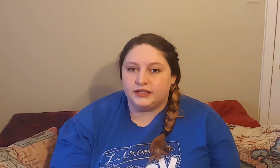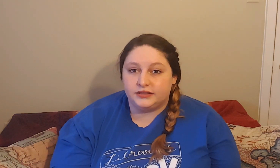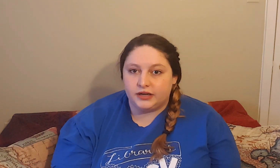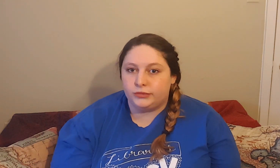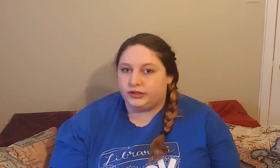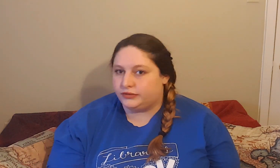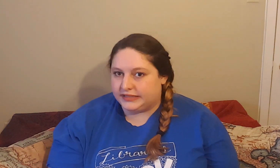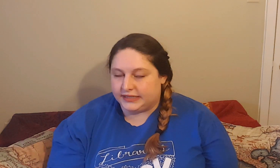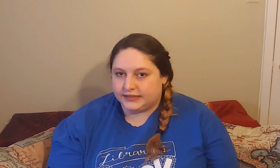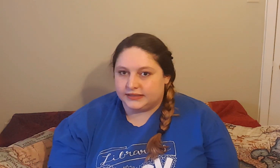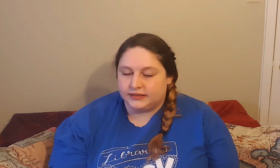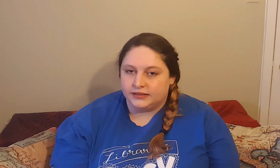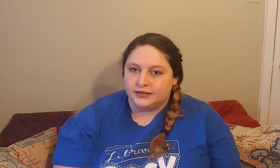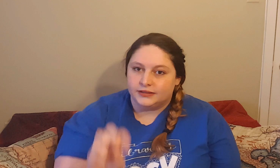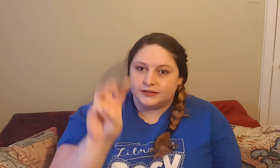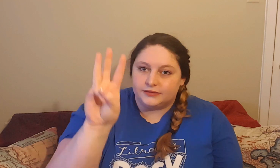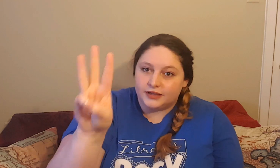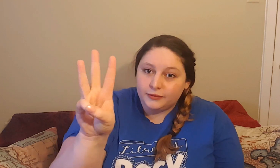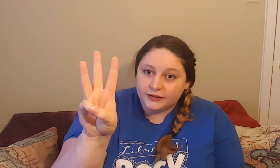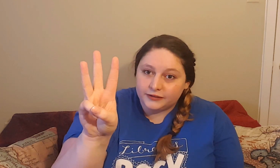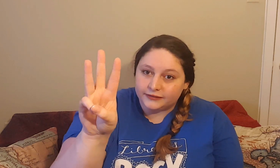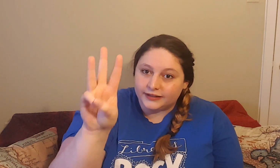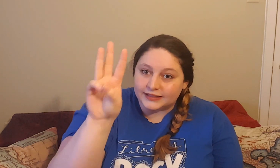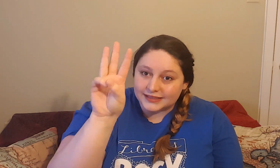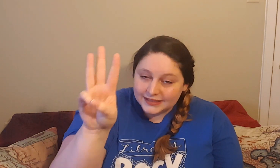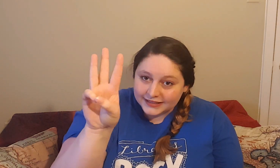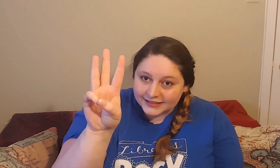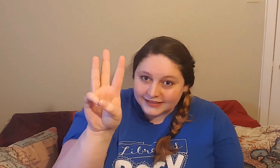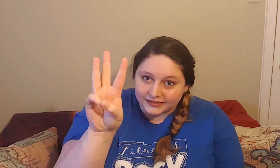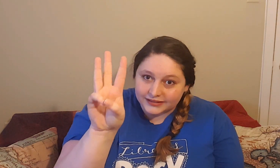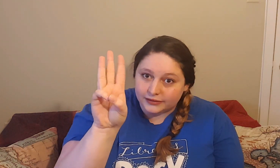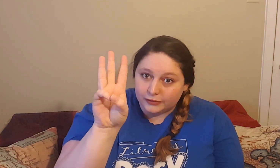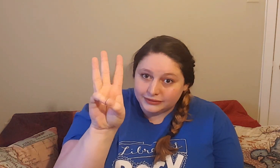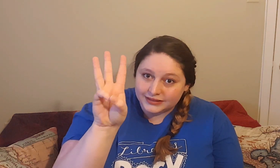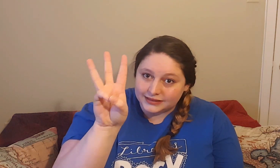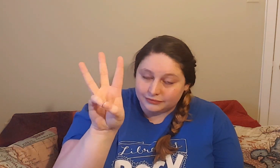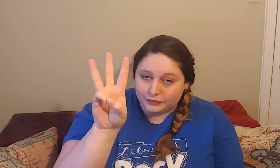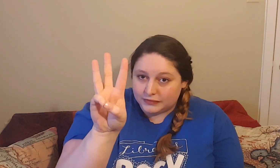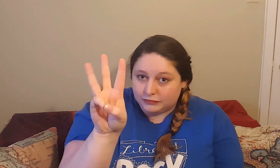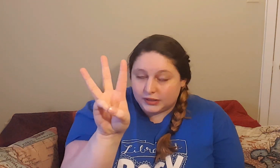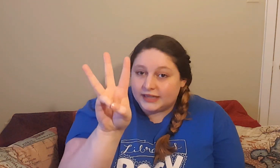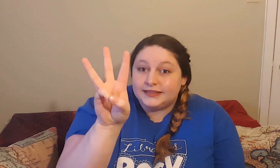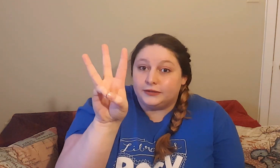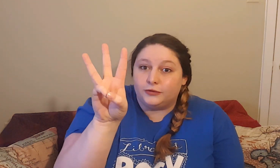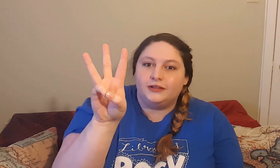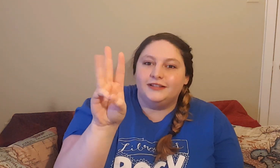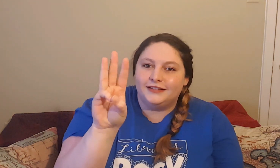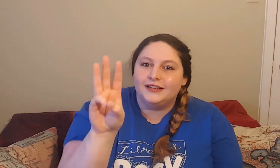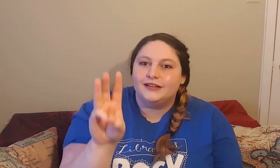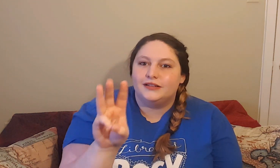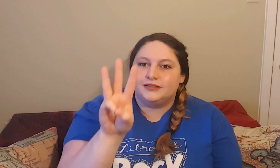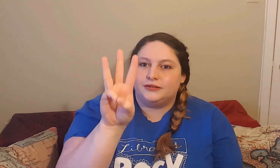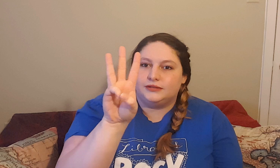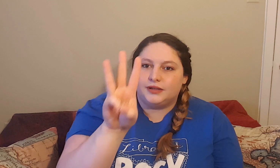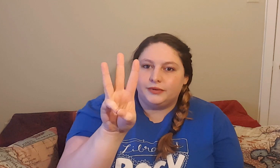it's W6. So W and 6 looks almost identical. So